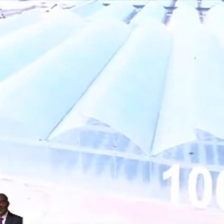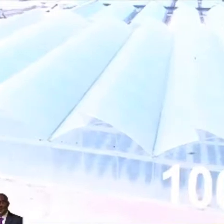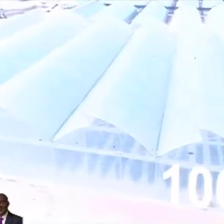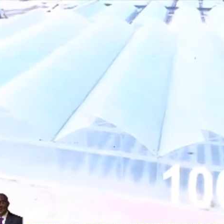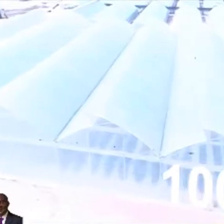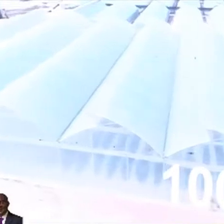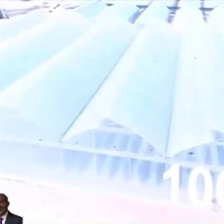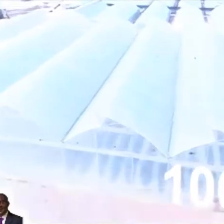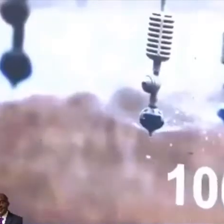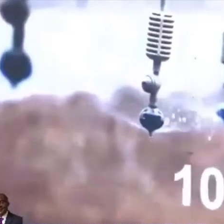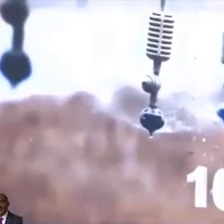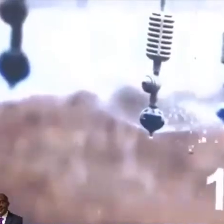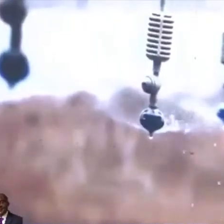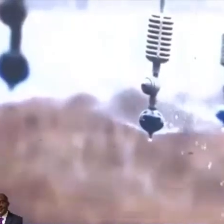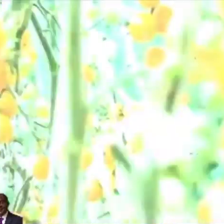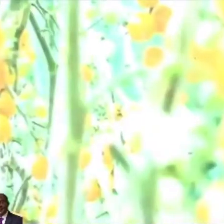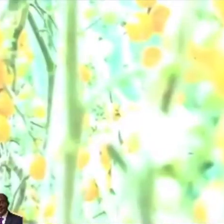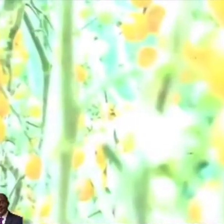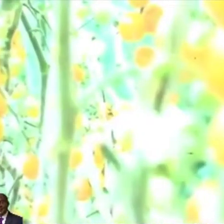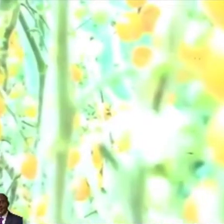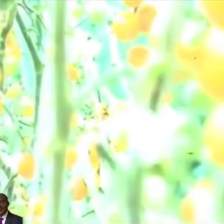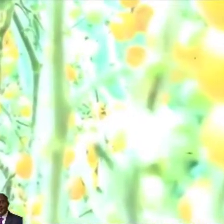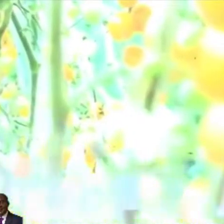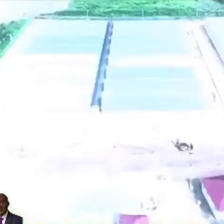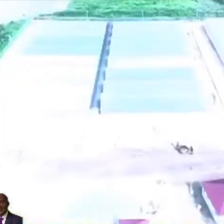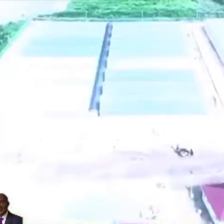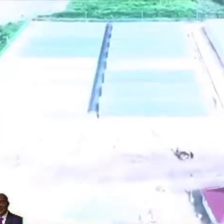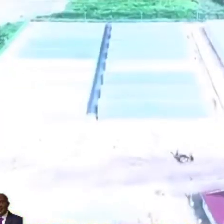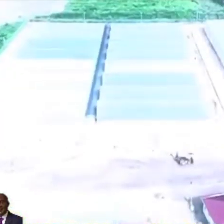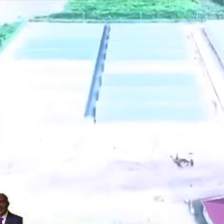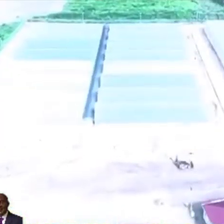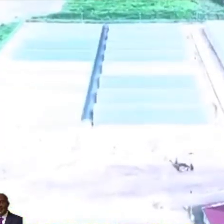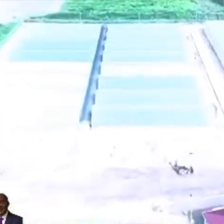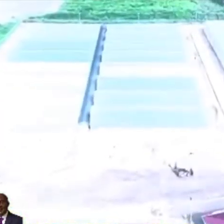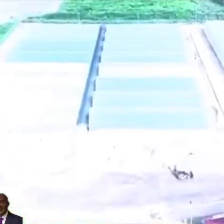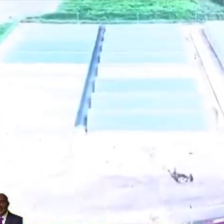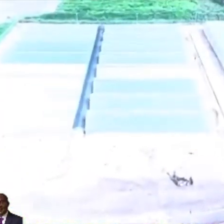greenhouse farms to improve vegetable farming,